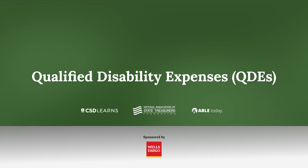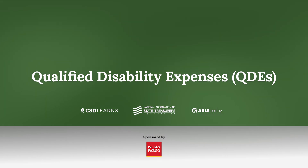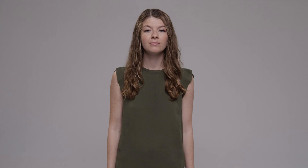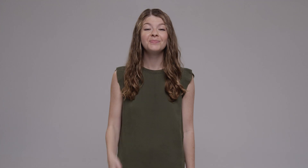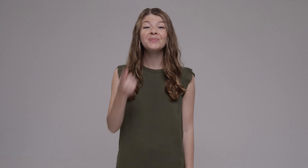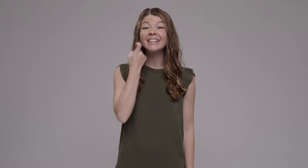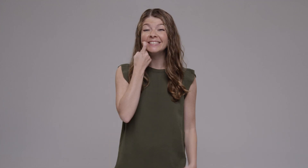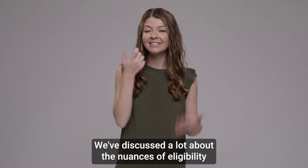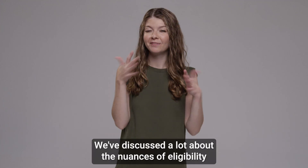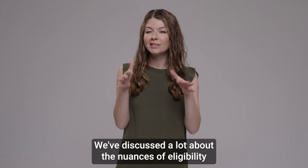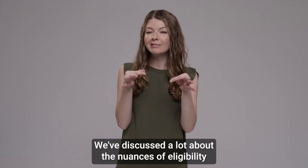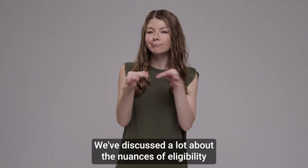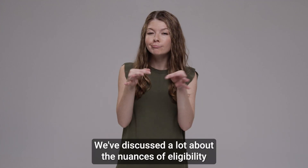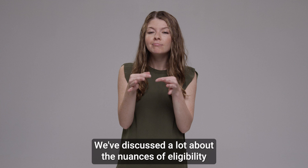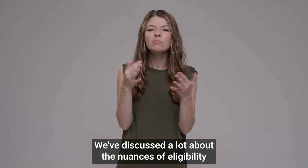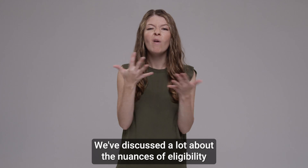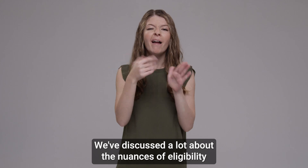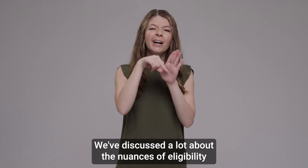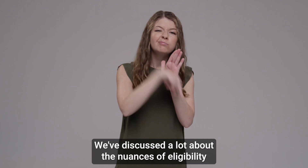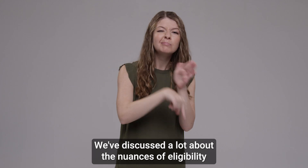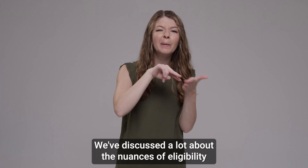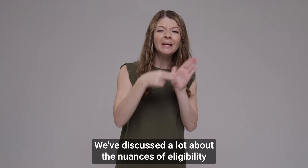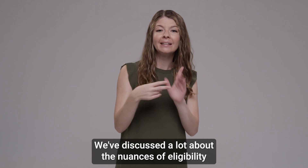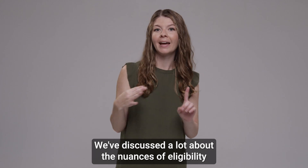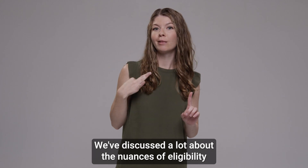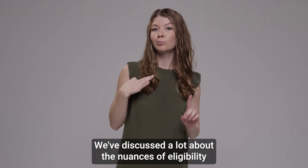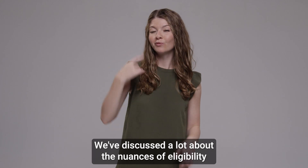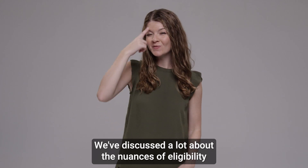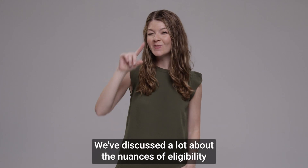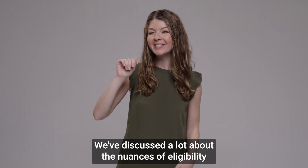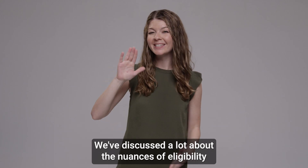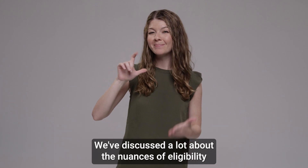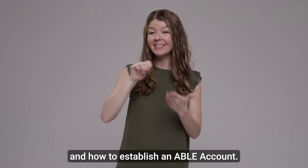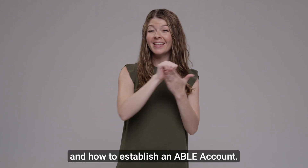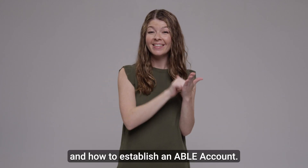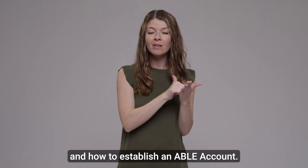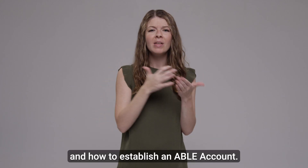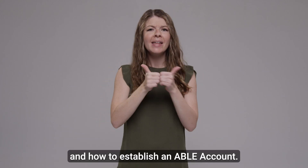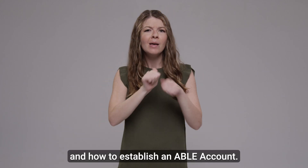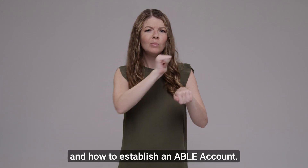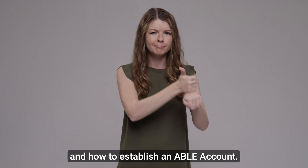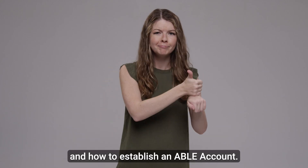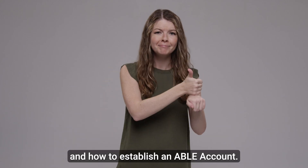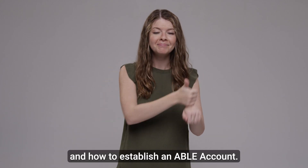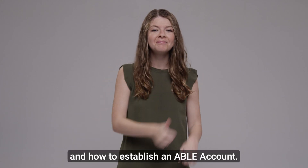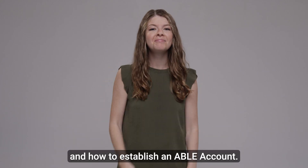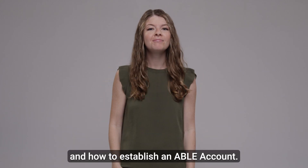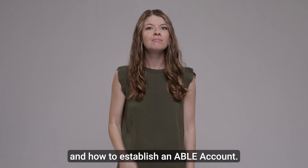We've discussed a lot about the nuances of eligibility and how to establish an ABLE account. But do